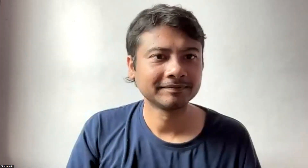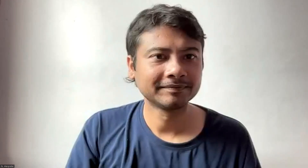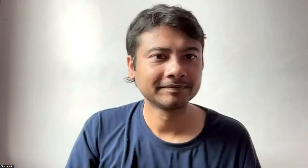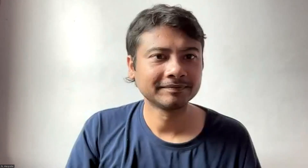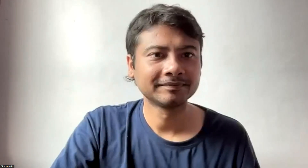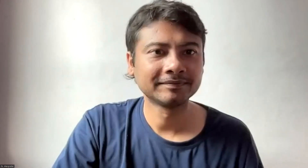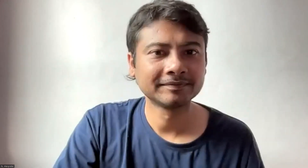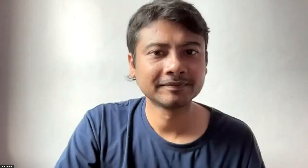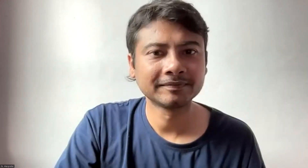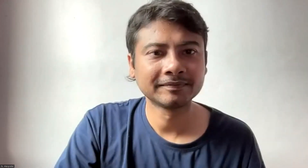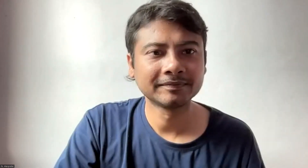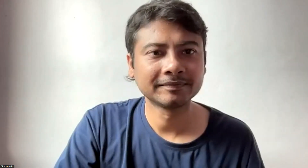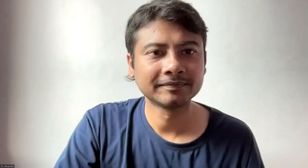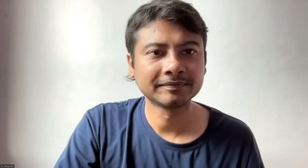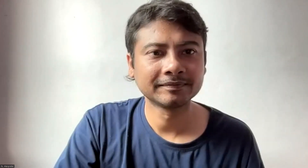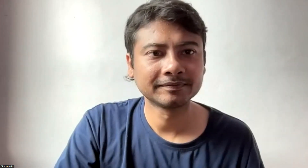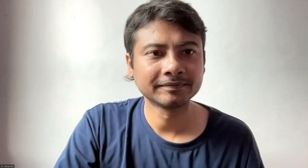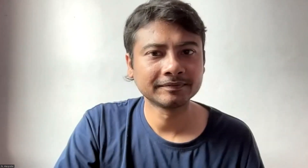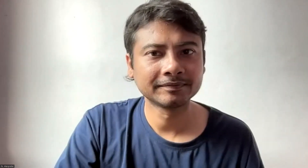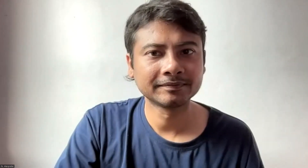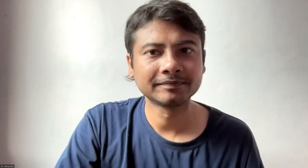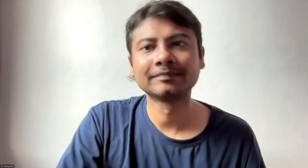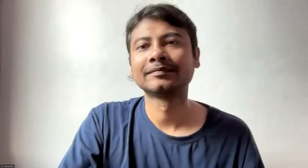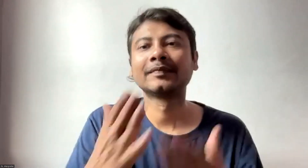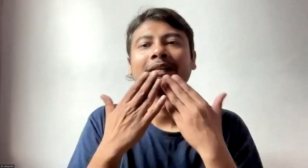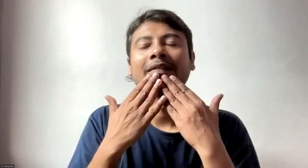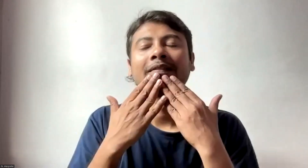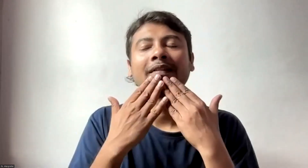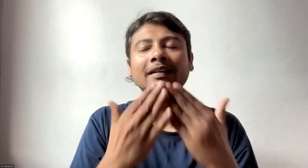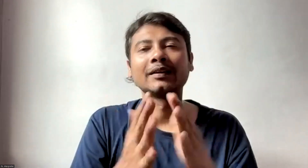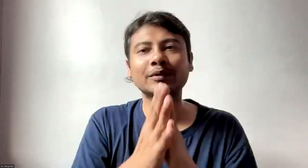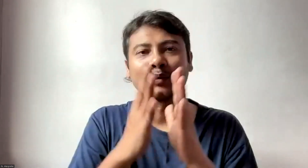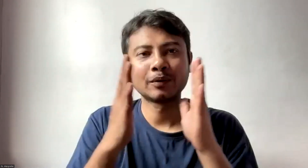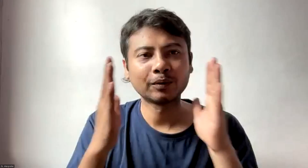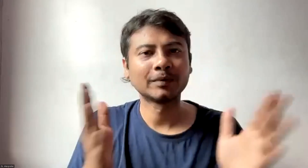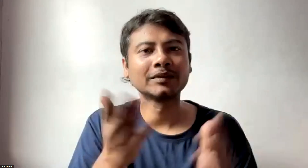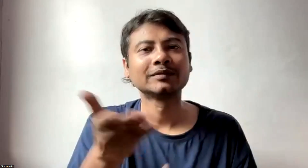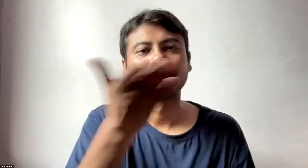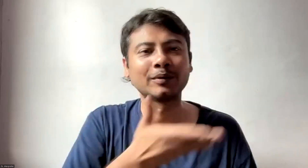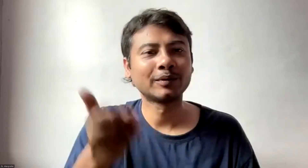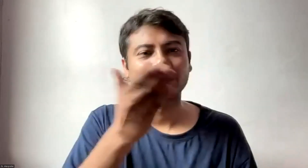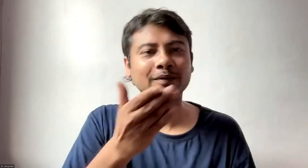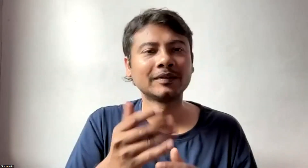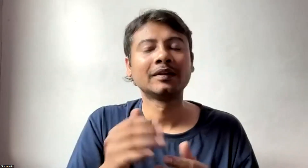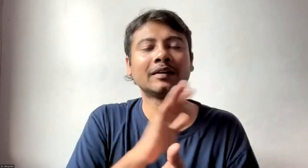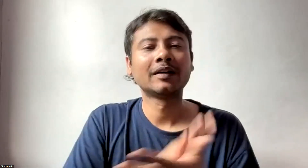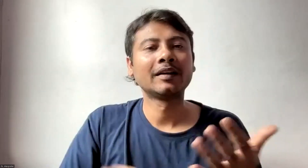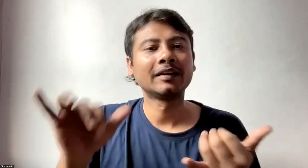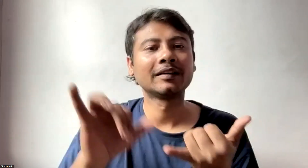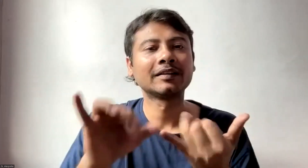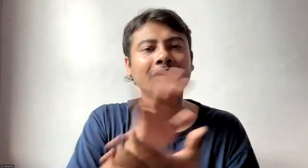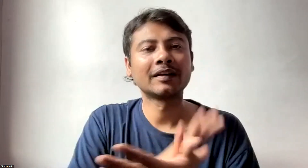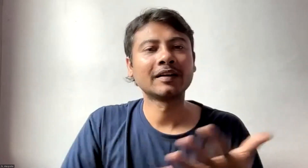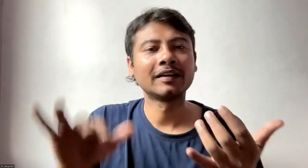So thank you so much, Saurav. Hare Krishna, Krishna Krishna, Hare Hare. Hare